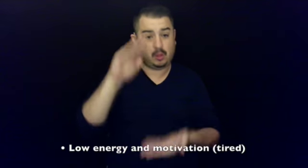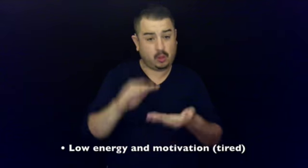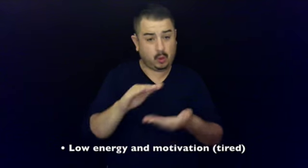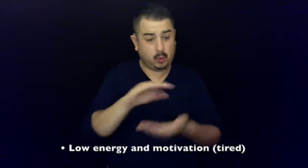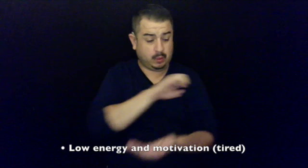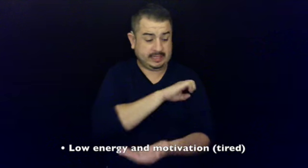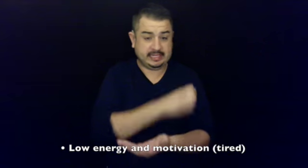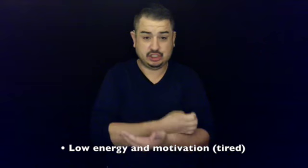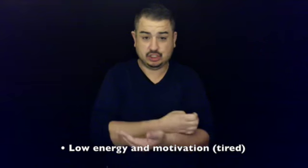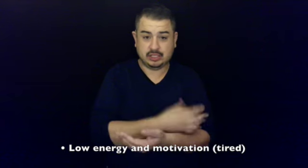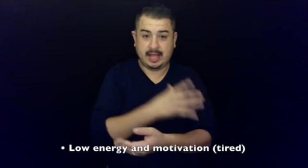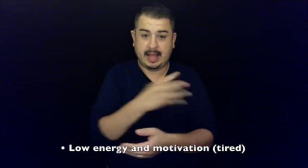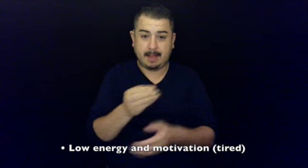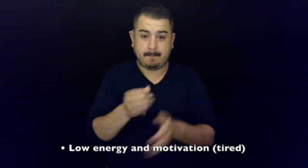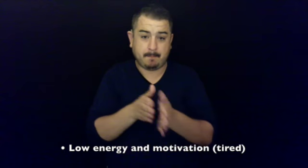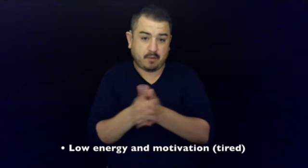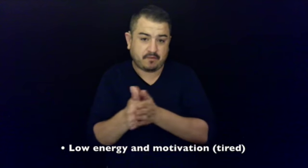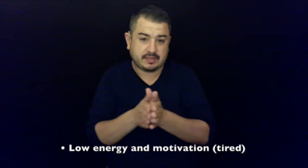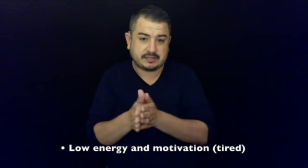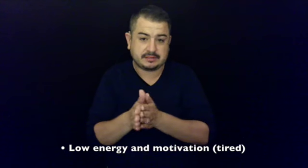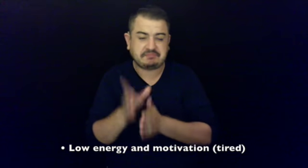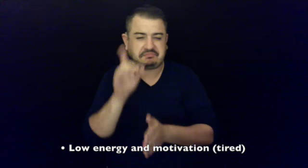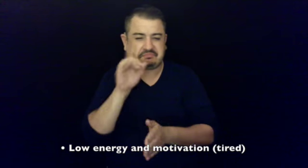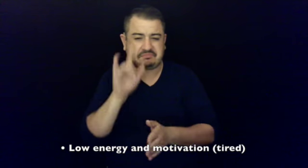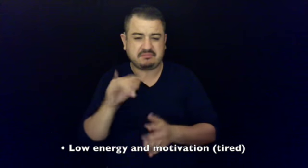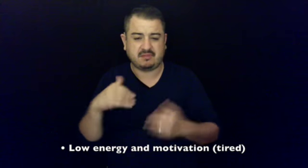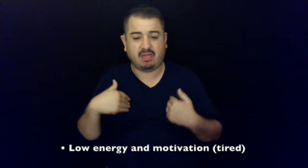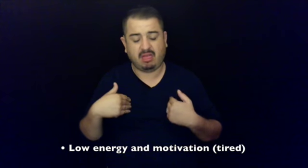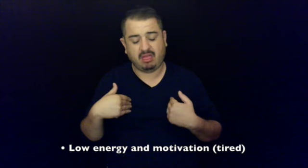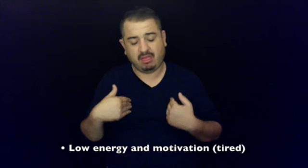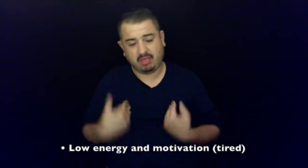low energy and motivation, tired,